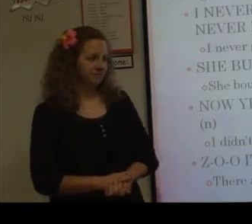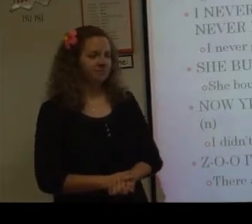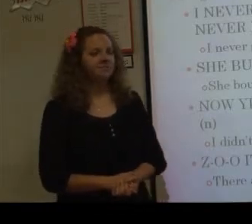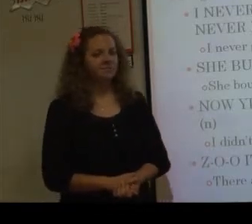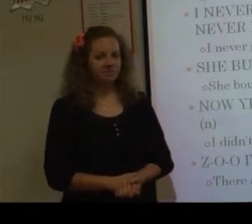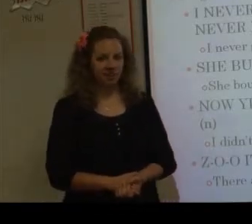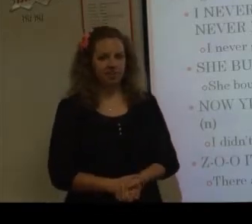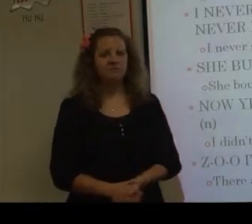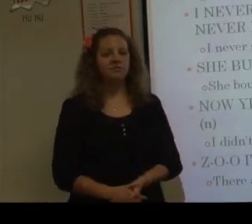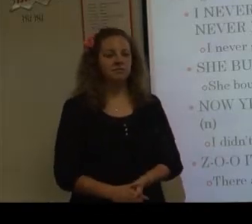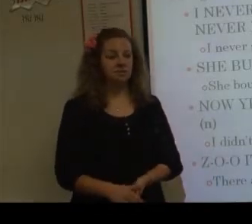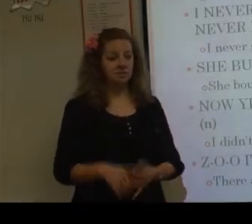Okay.